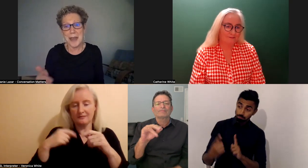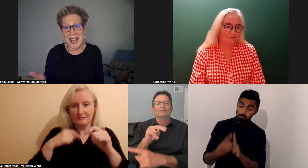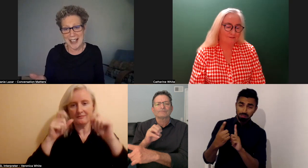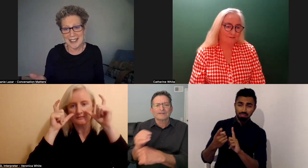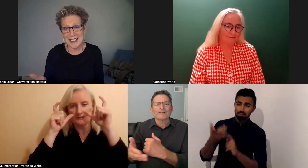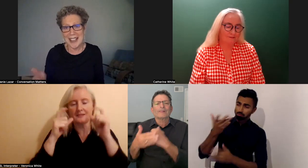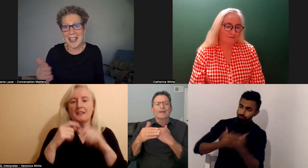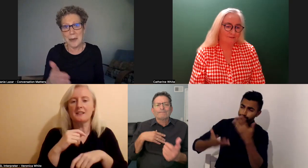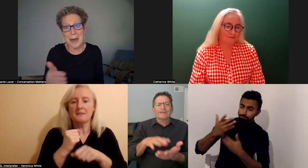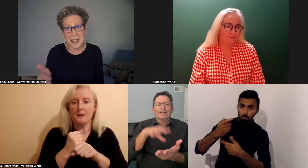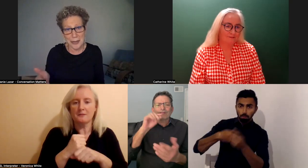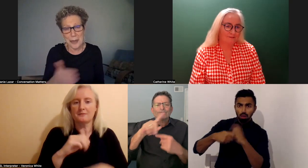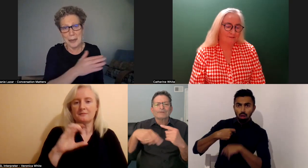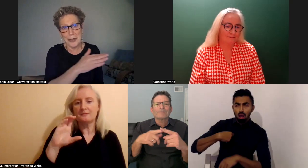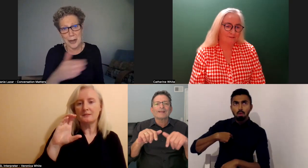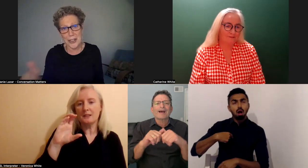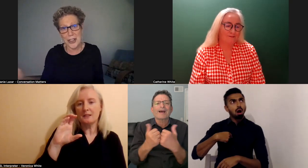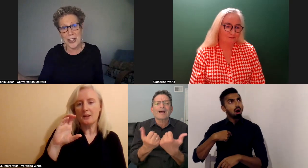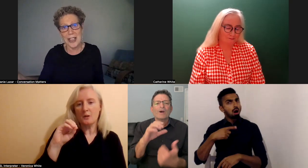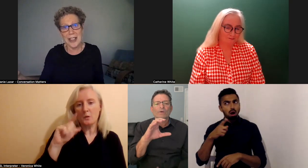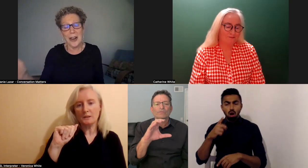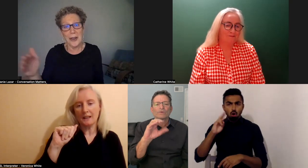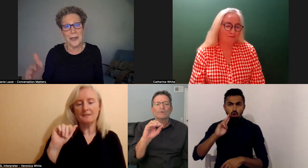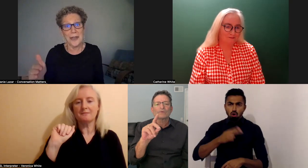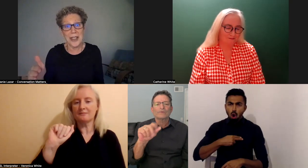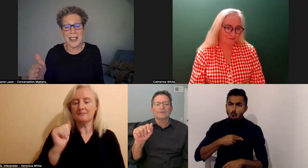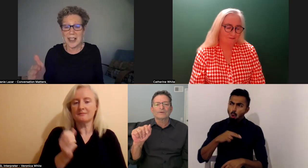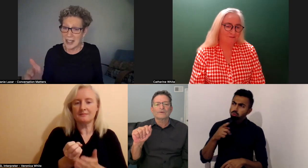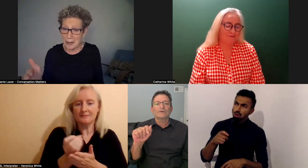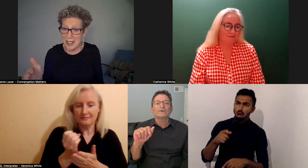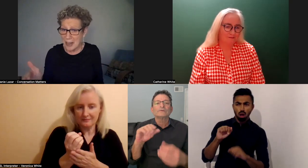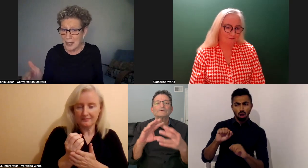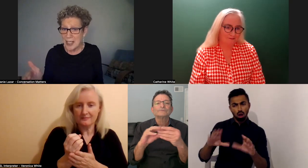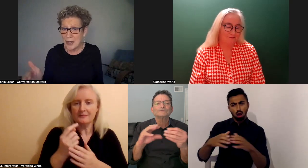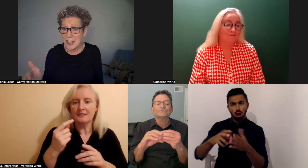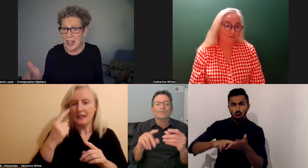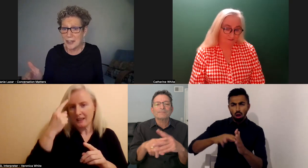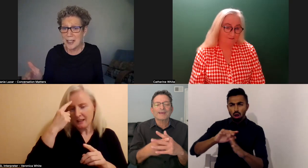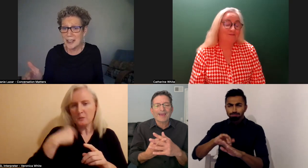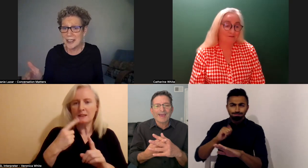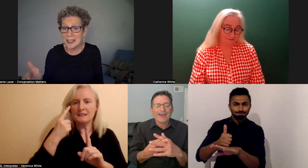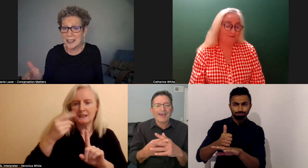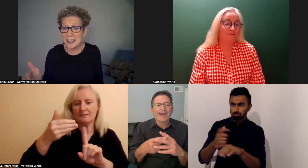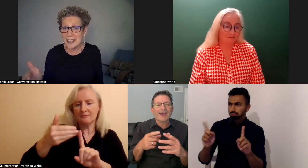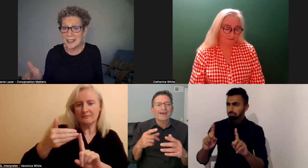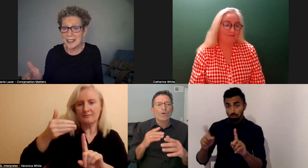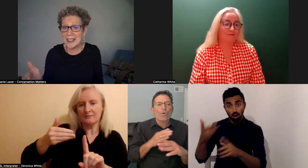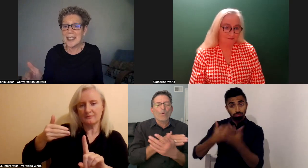story began. And we met different people throughout the journey of, I think it was 7 interviews, Catherine.